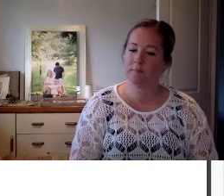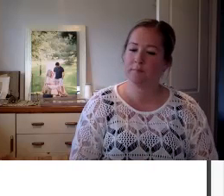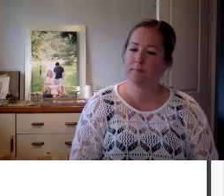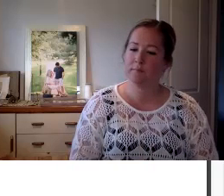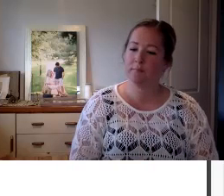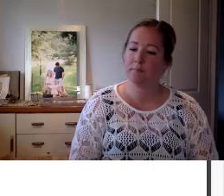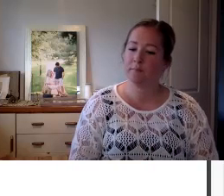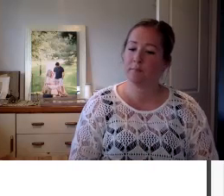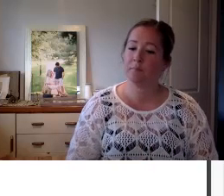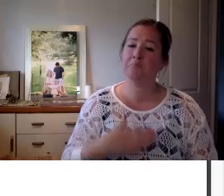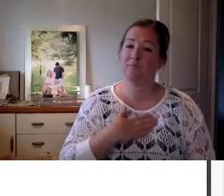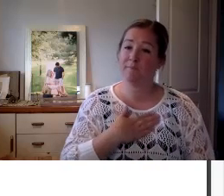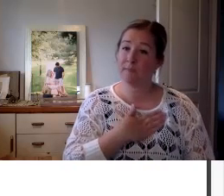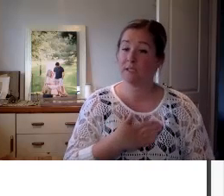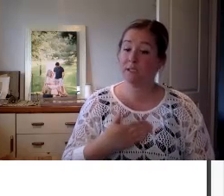Okay.